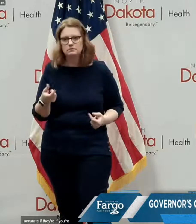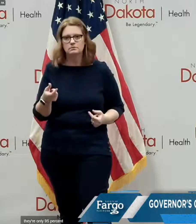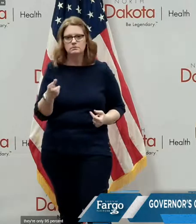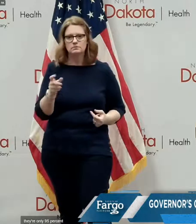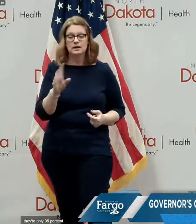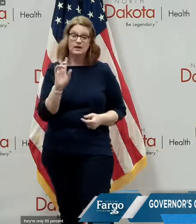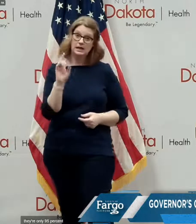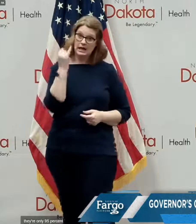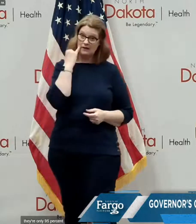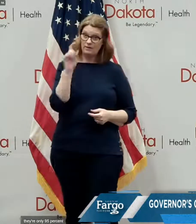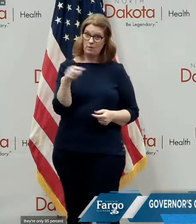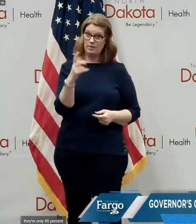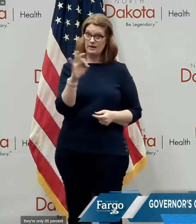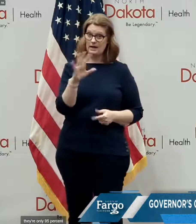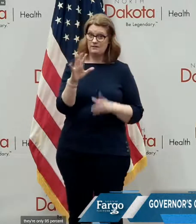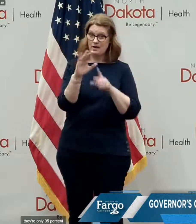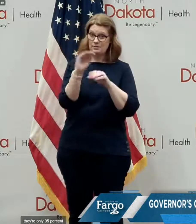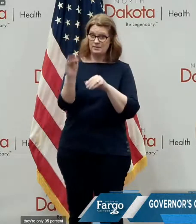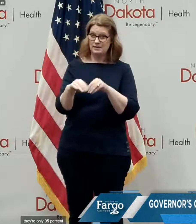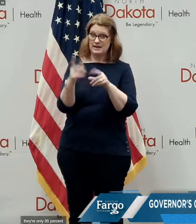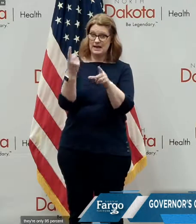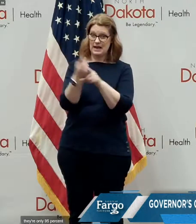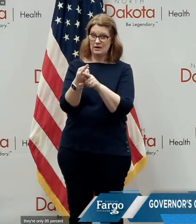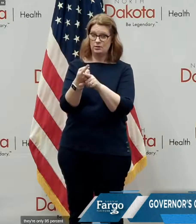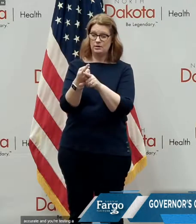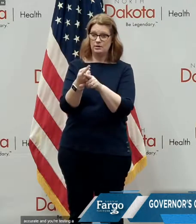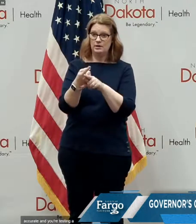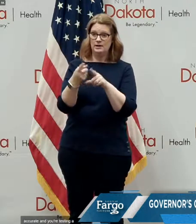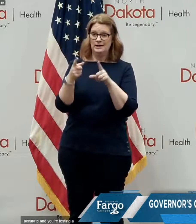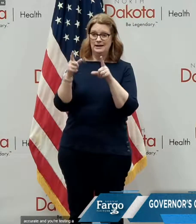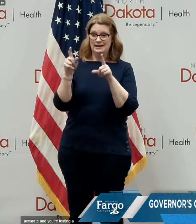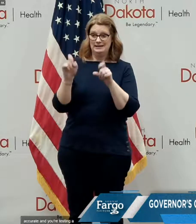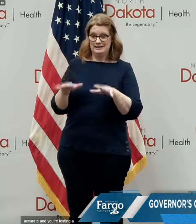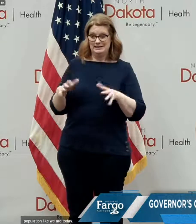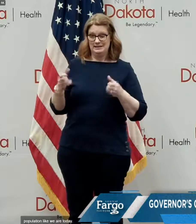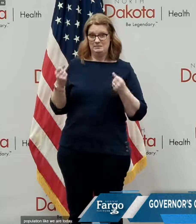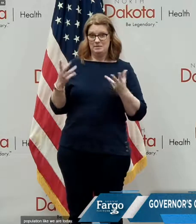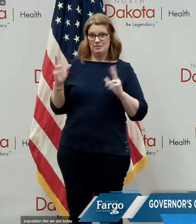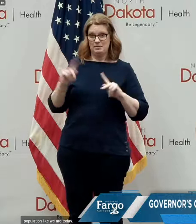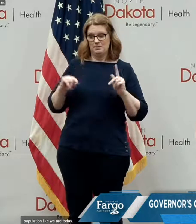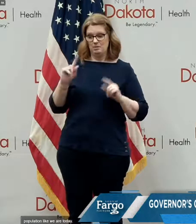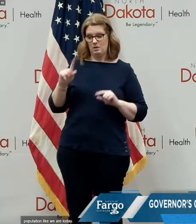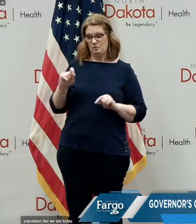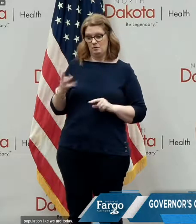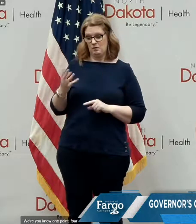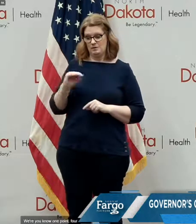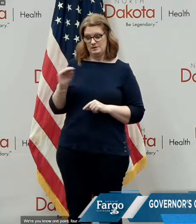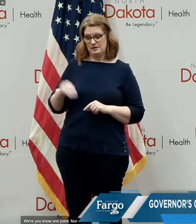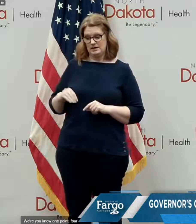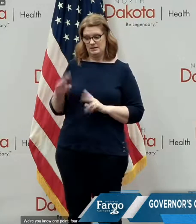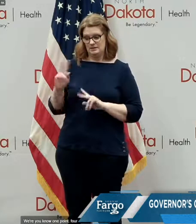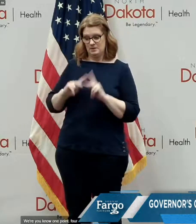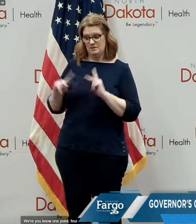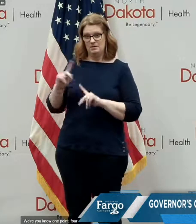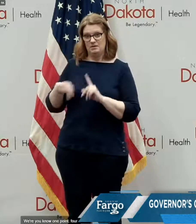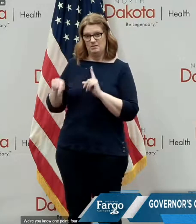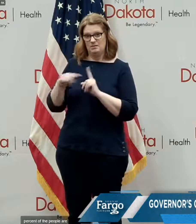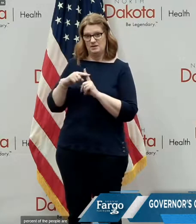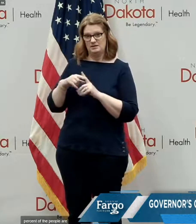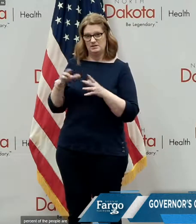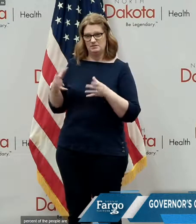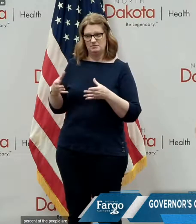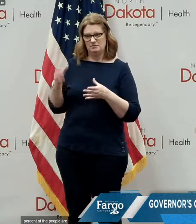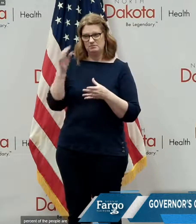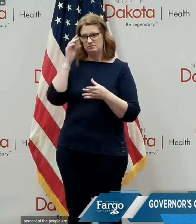you're testing a population like we are today, where 1.4% of the people are positive,